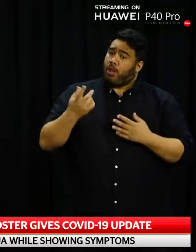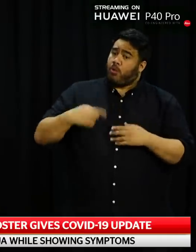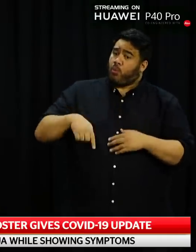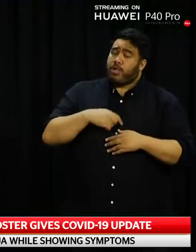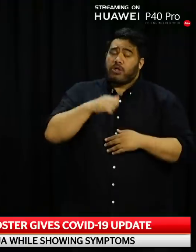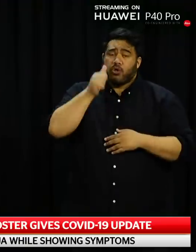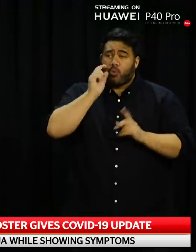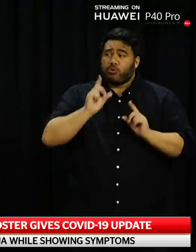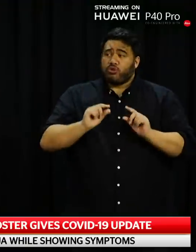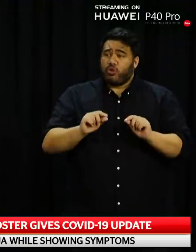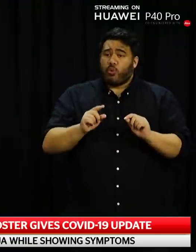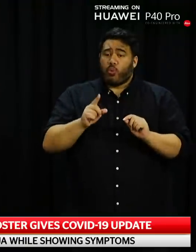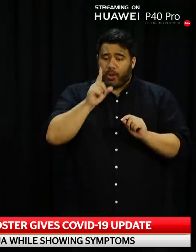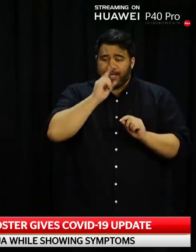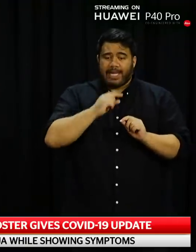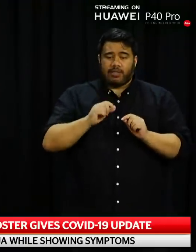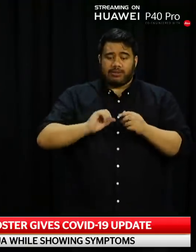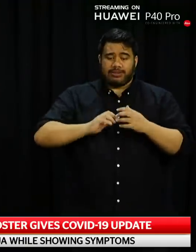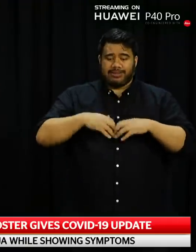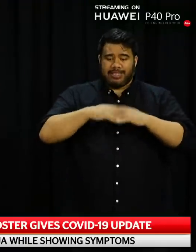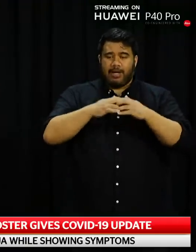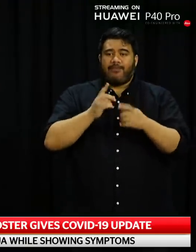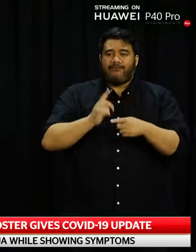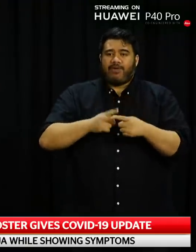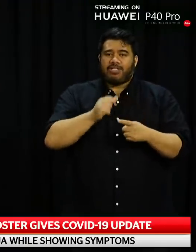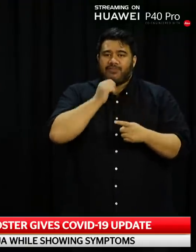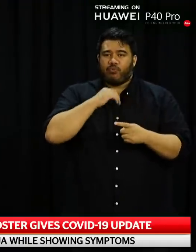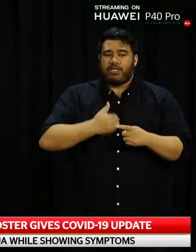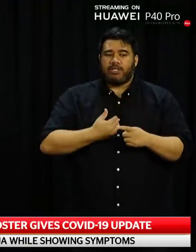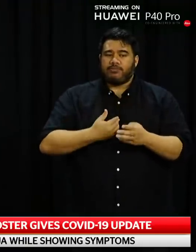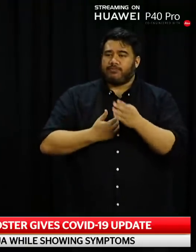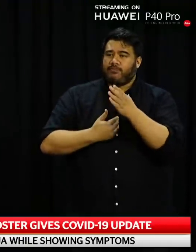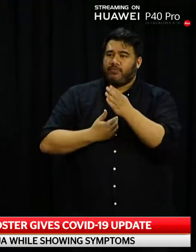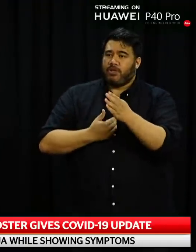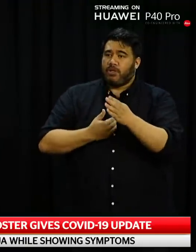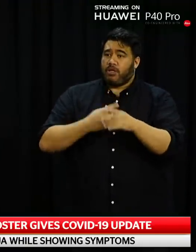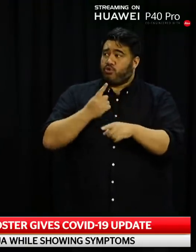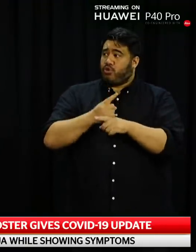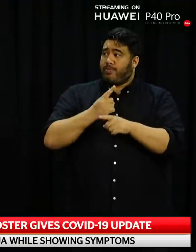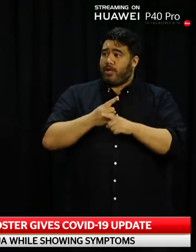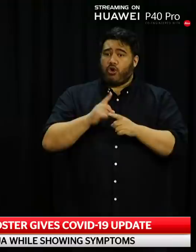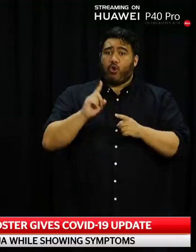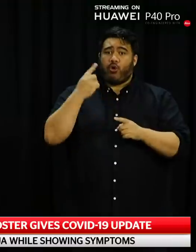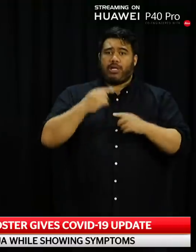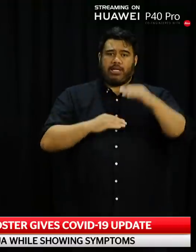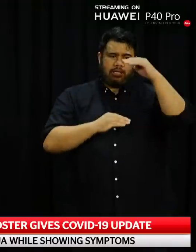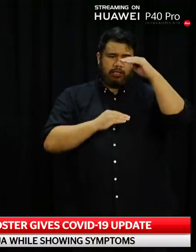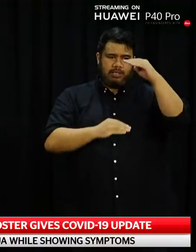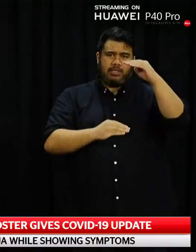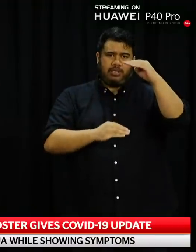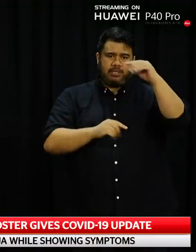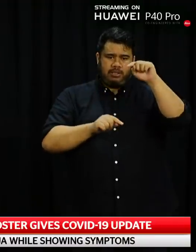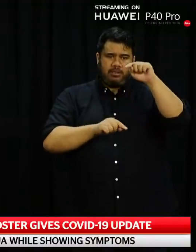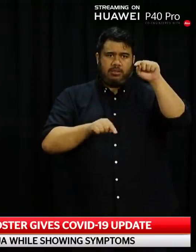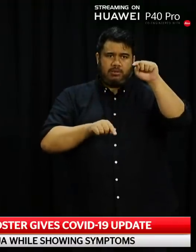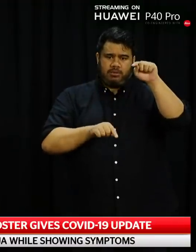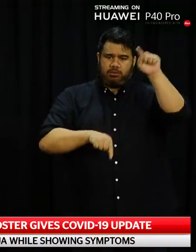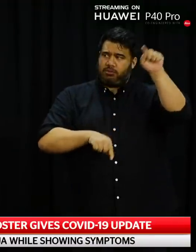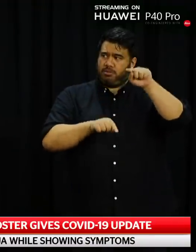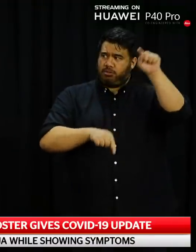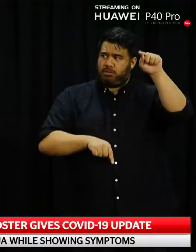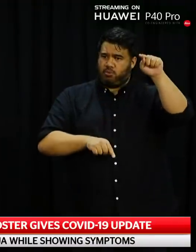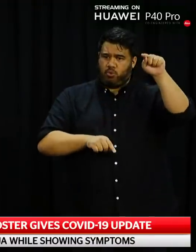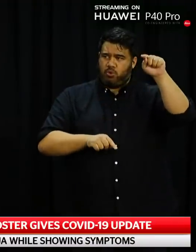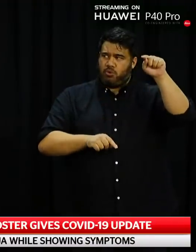we're ready, so we have the ability to mobilise where required. Are there more than 9 exits from Auckland? Have we covered every exit